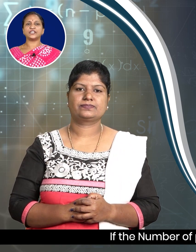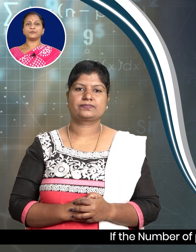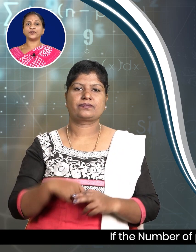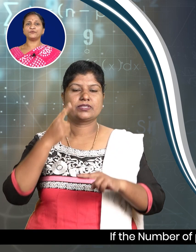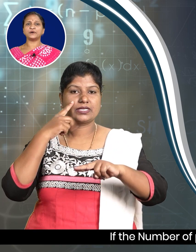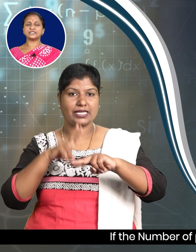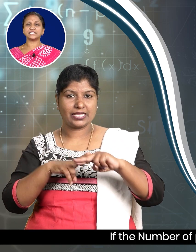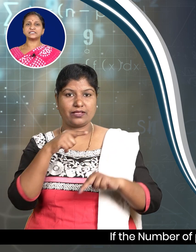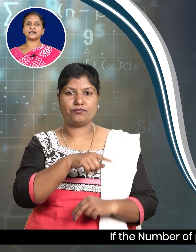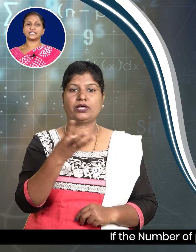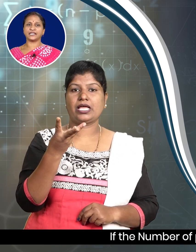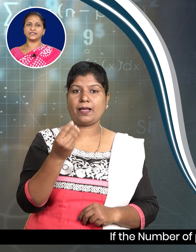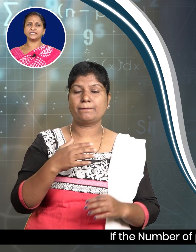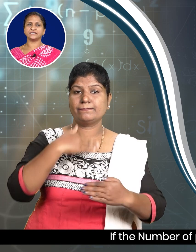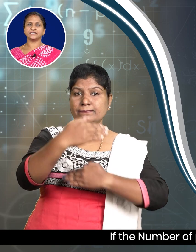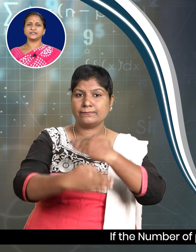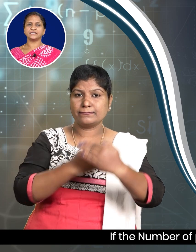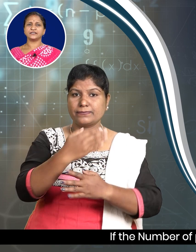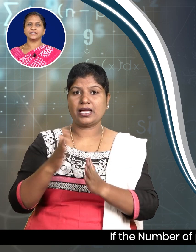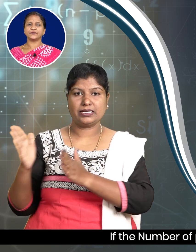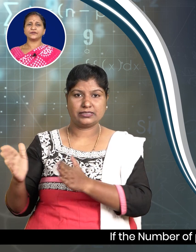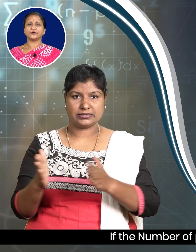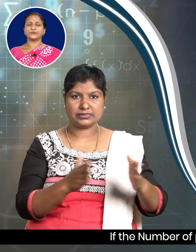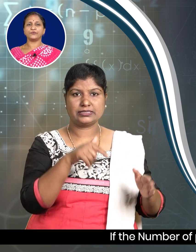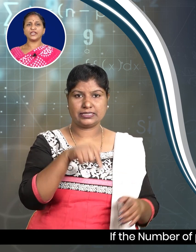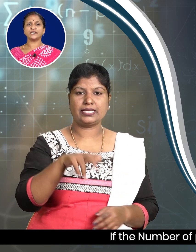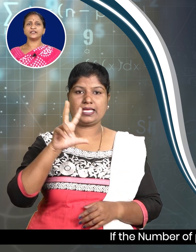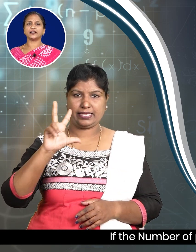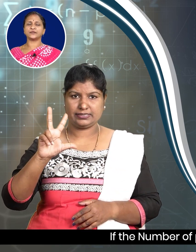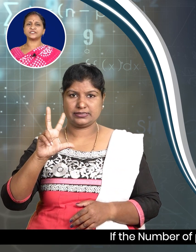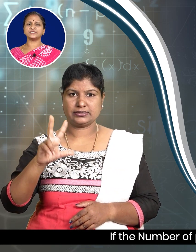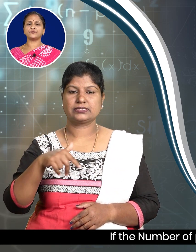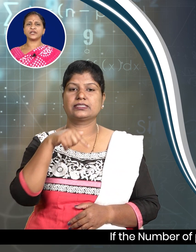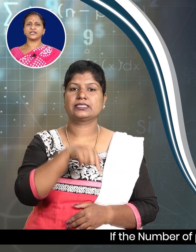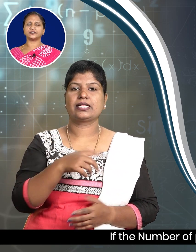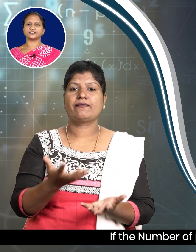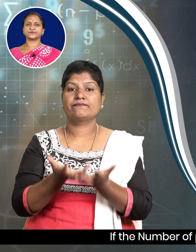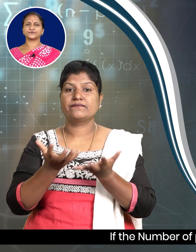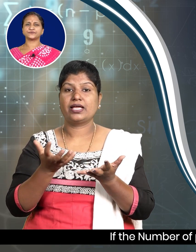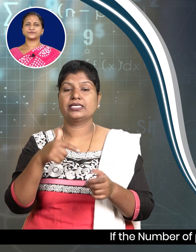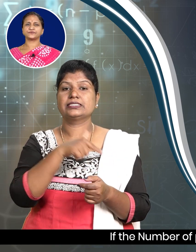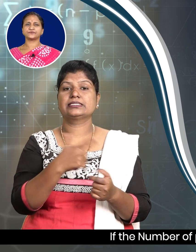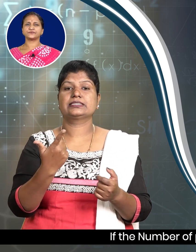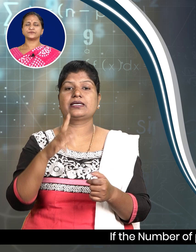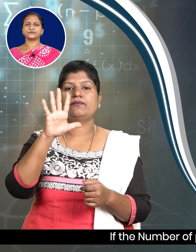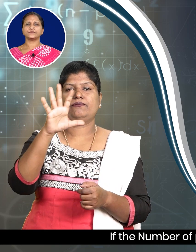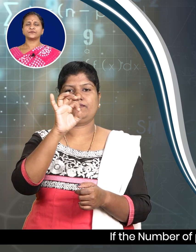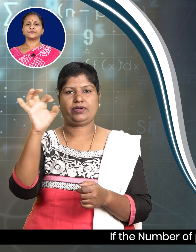If the number of parcels are 8, weight in grams is 500.